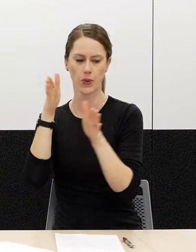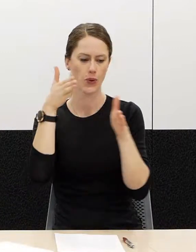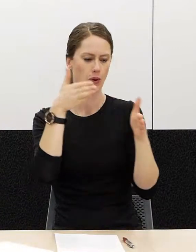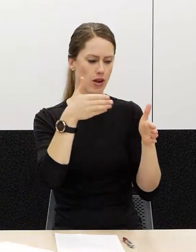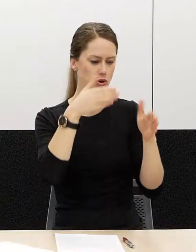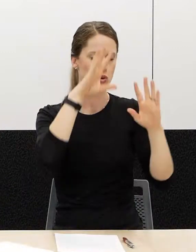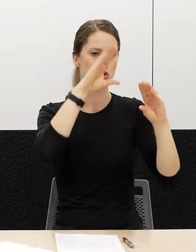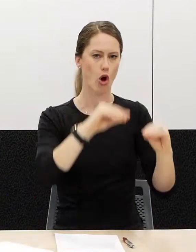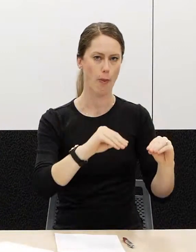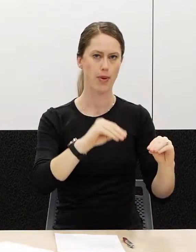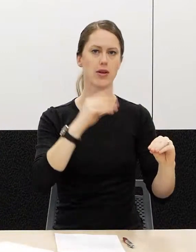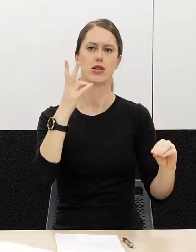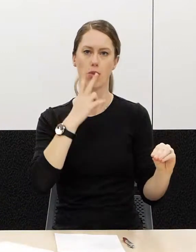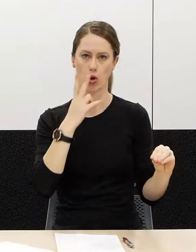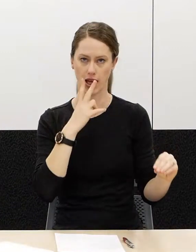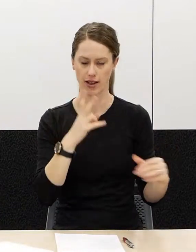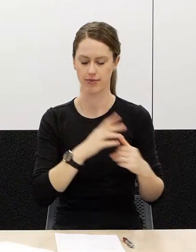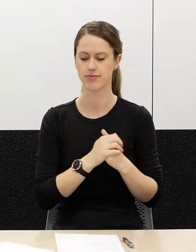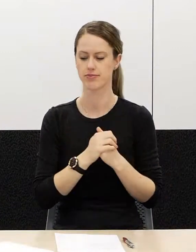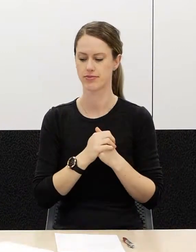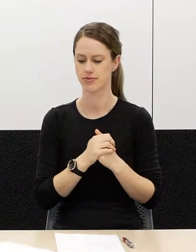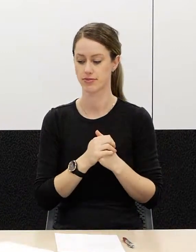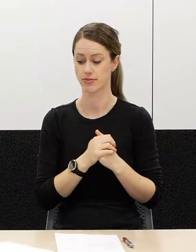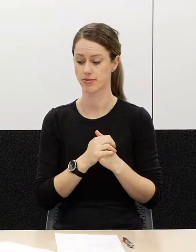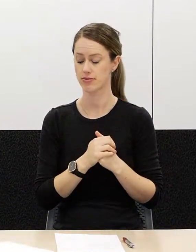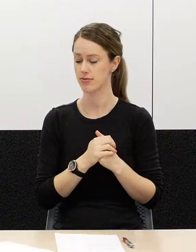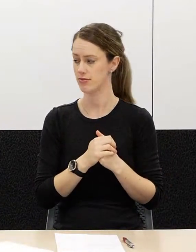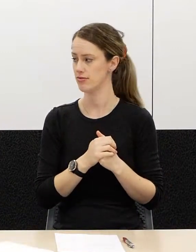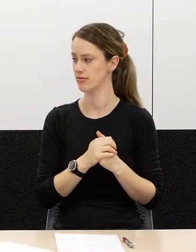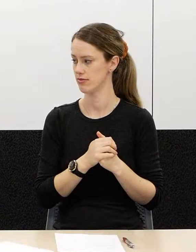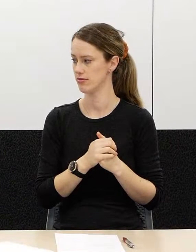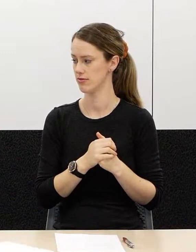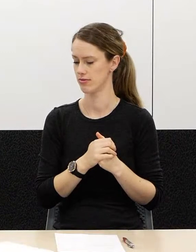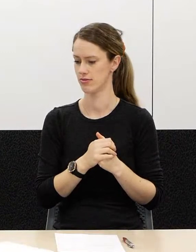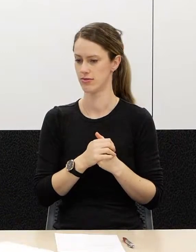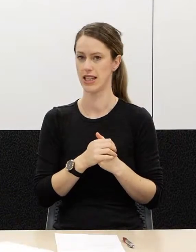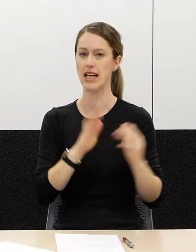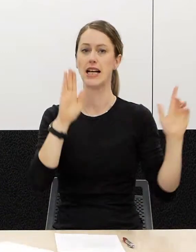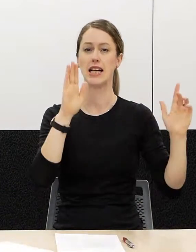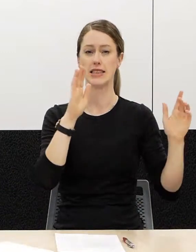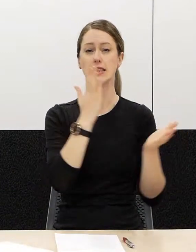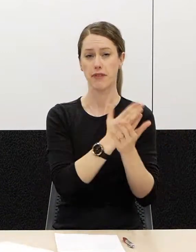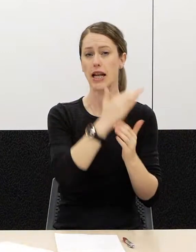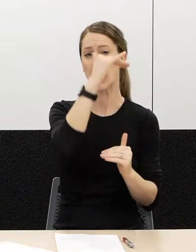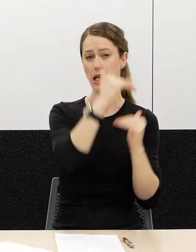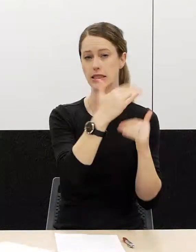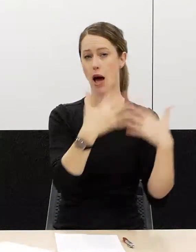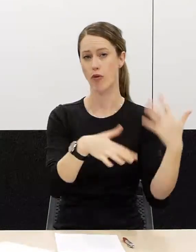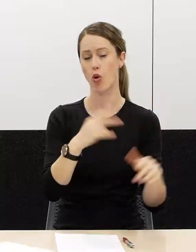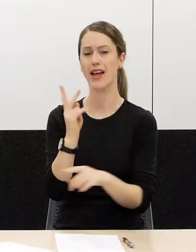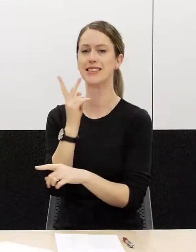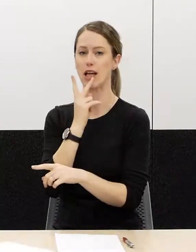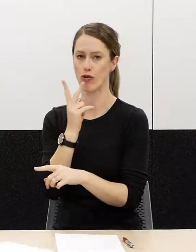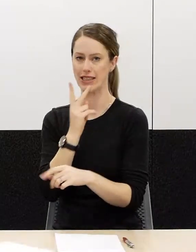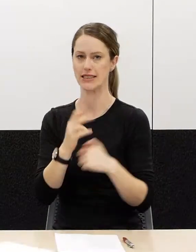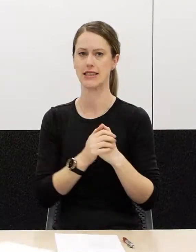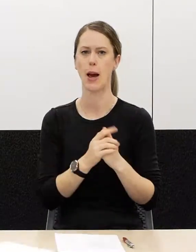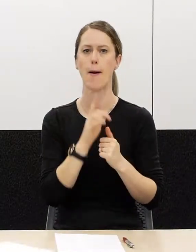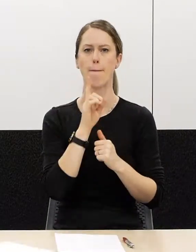smoking cessation, and it's almost certainly less harmful than cigarette smoking, right? Absolutely.